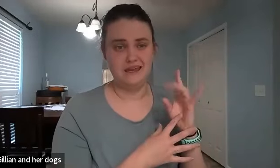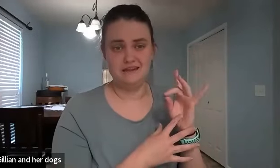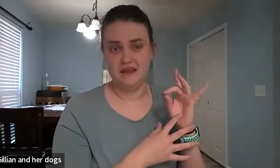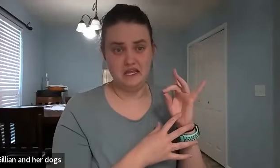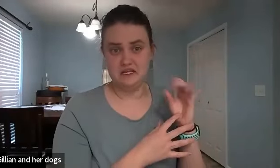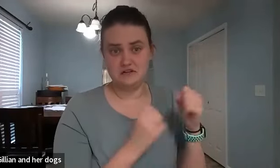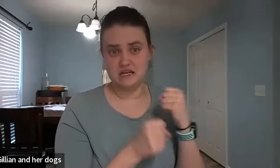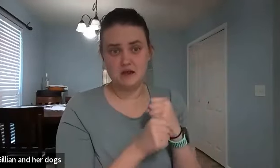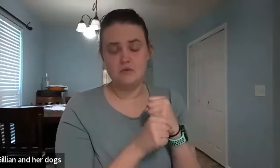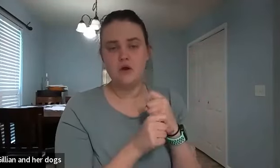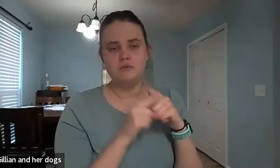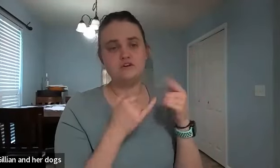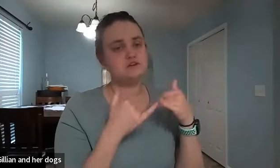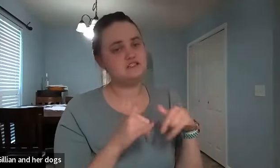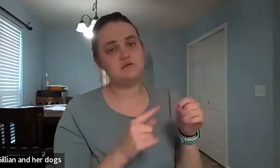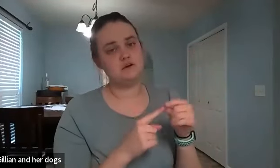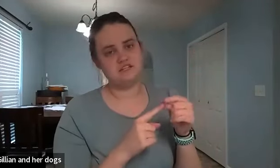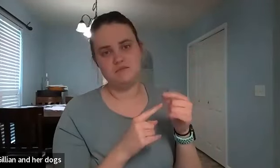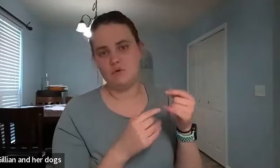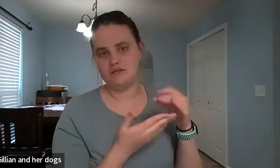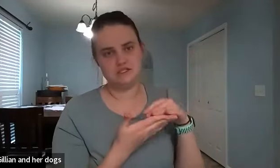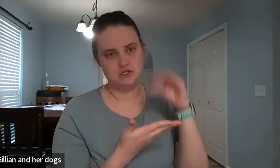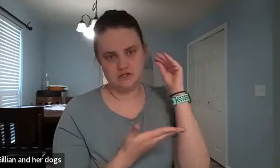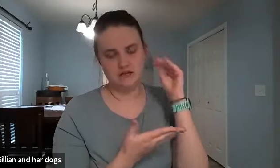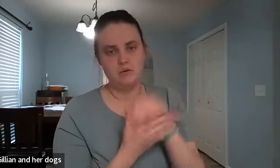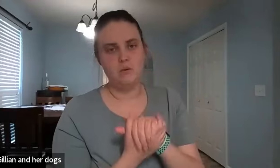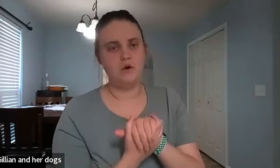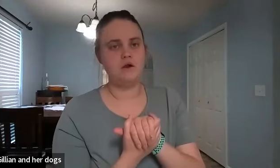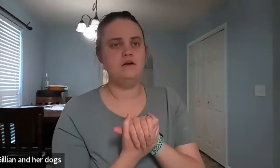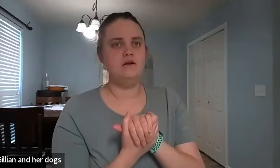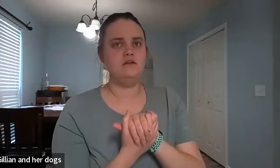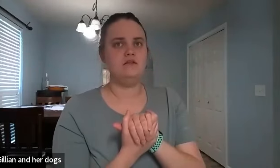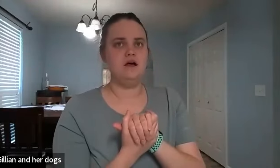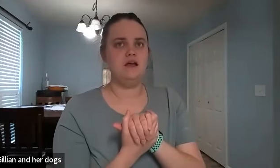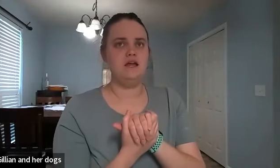eight years now, but there are still words that I'm always learning, or like